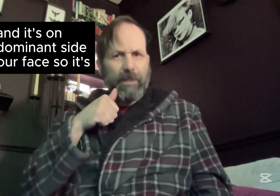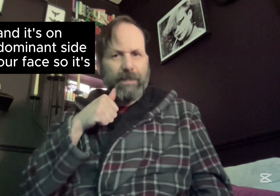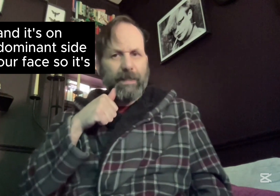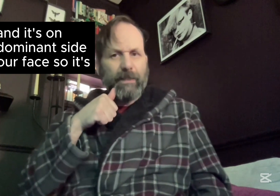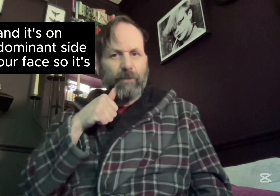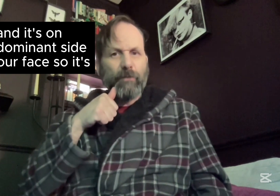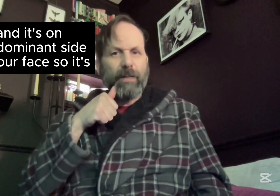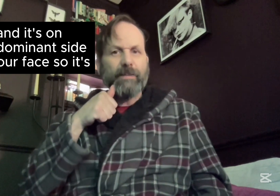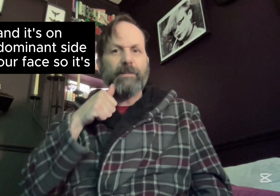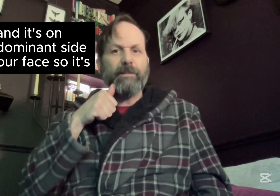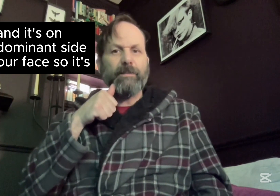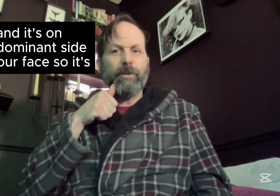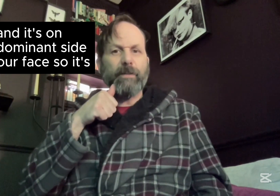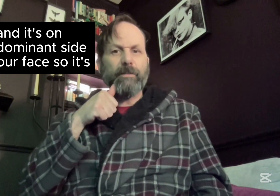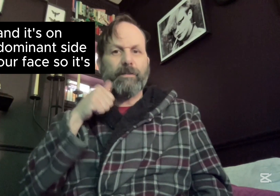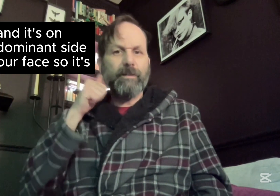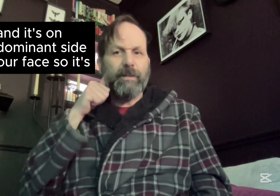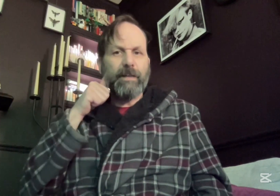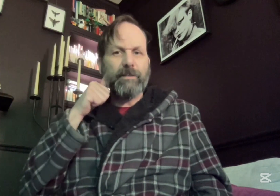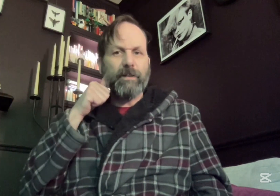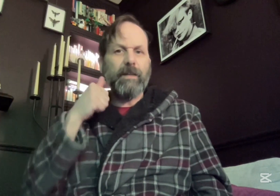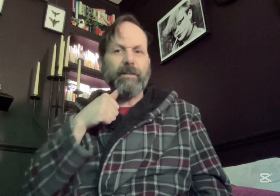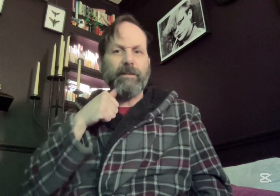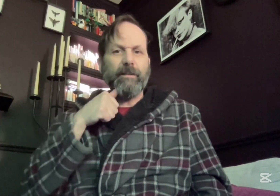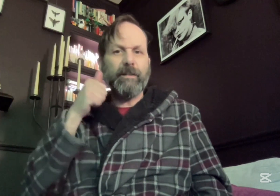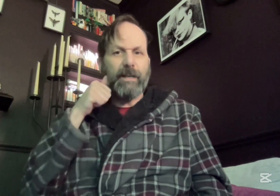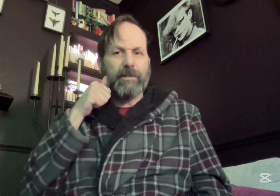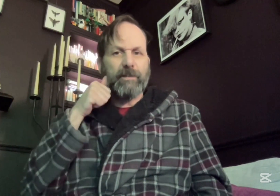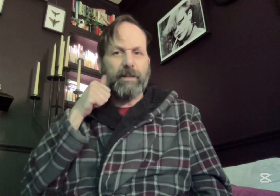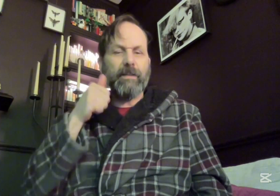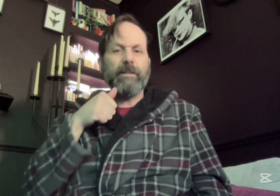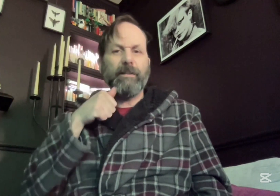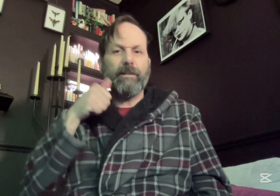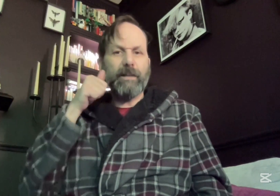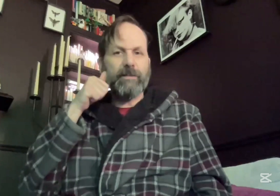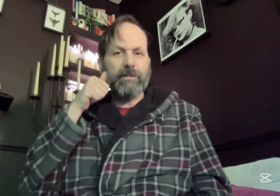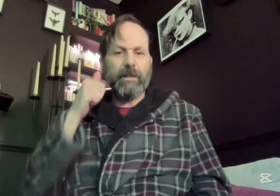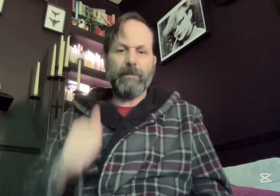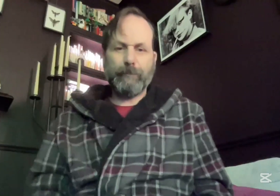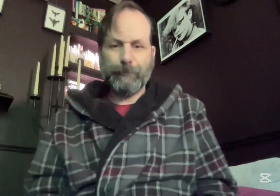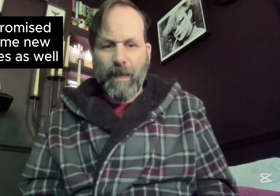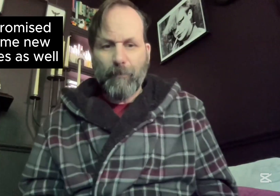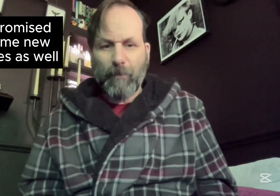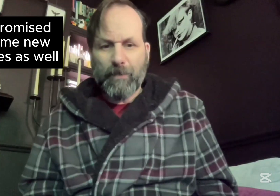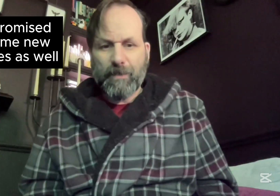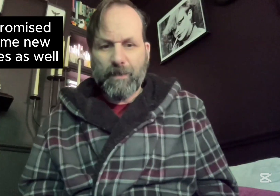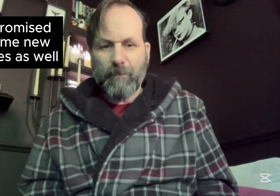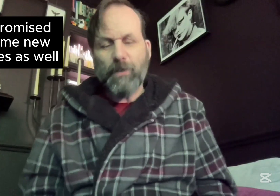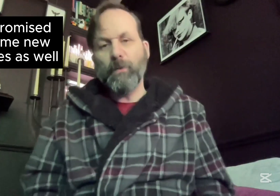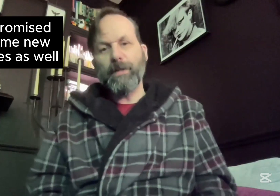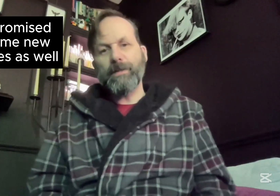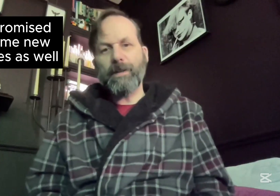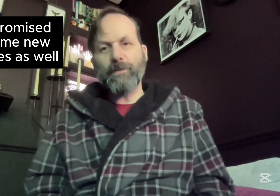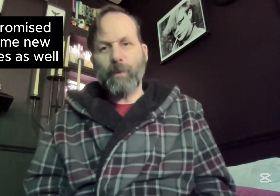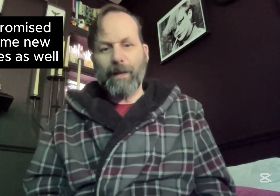dominant side of your face. So it's yesterday, yesterday, yesterday. I promised some new ones as